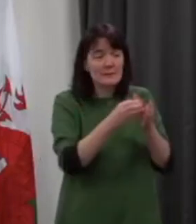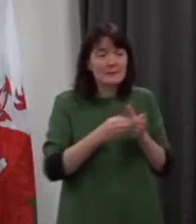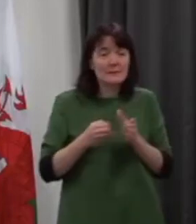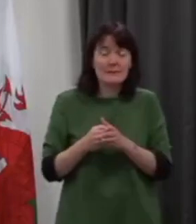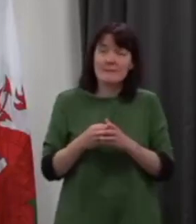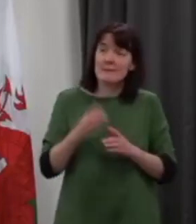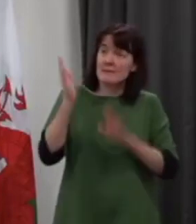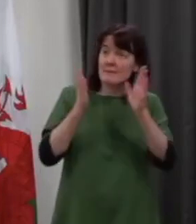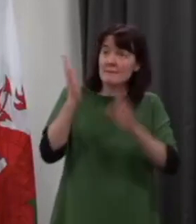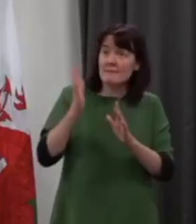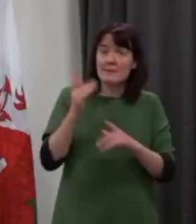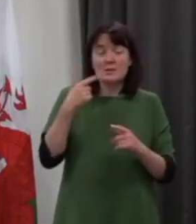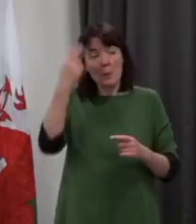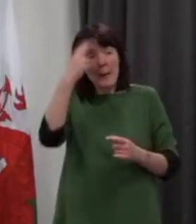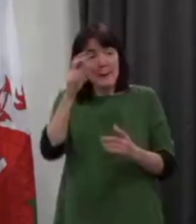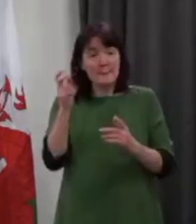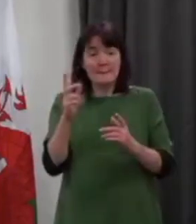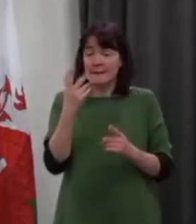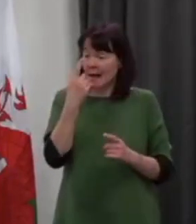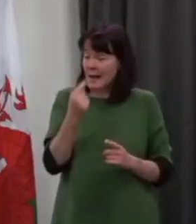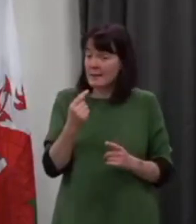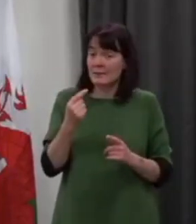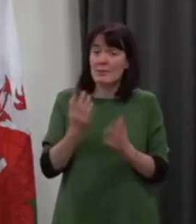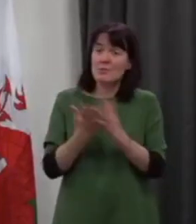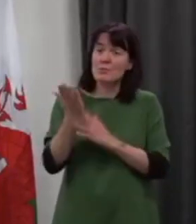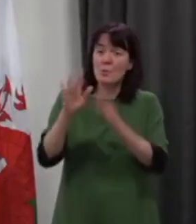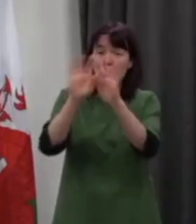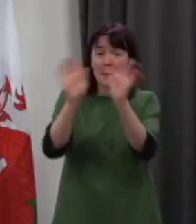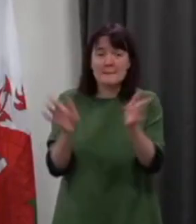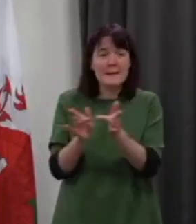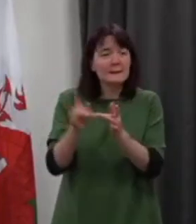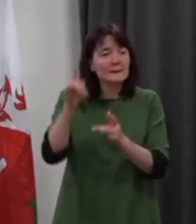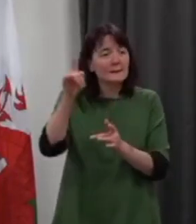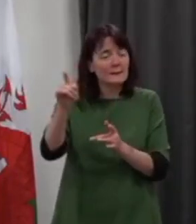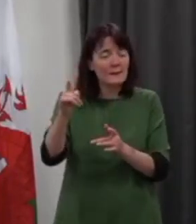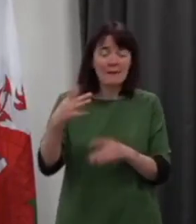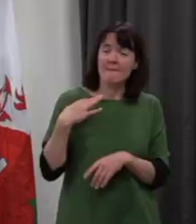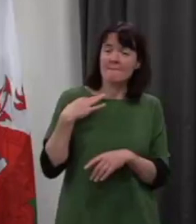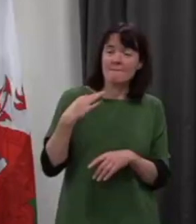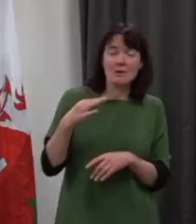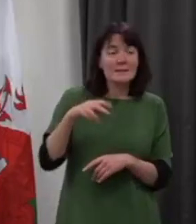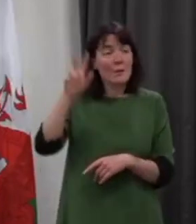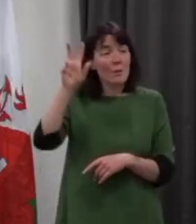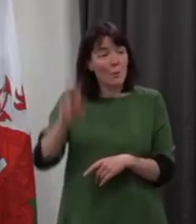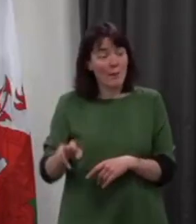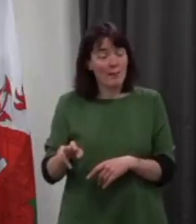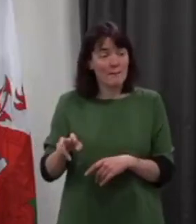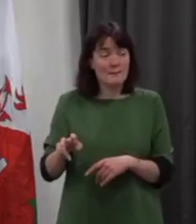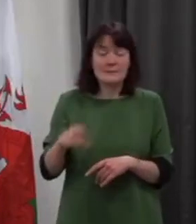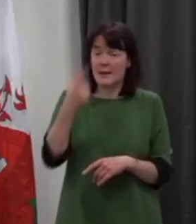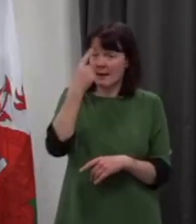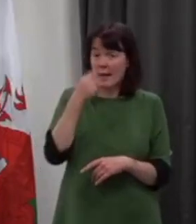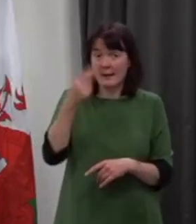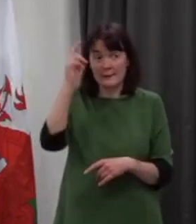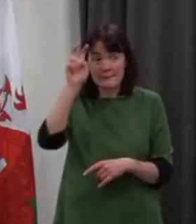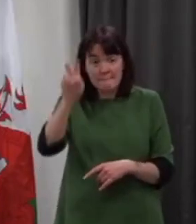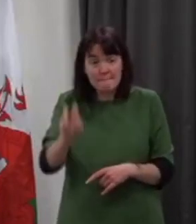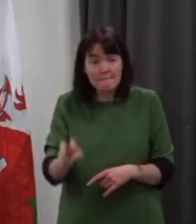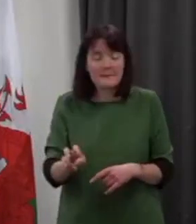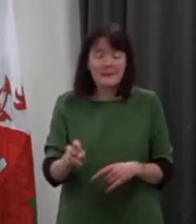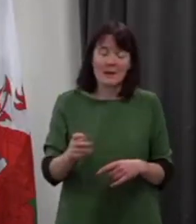Volunteer Wales website. Over the past month, we've seen an incredible response in people registering to